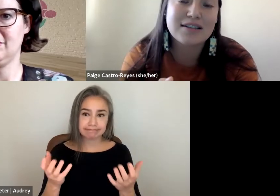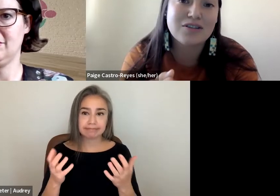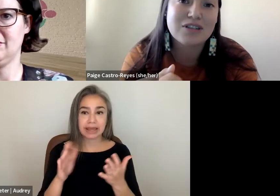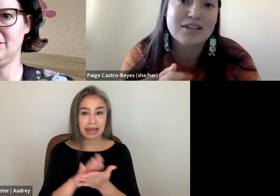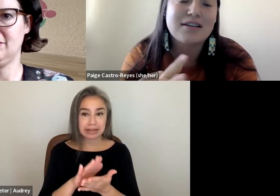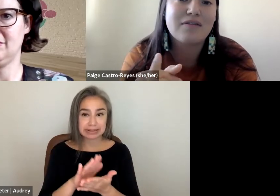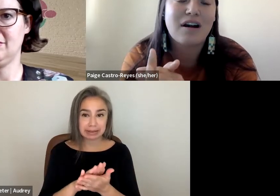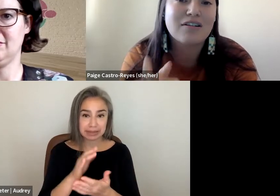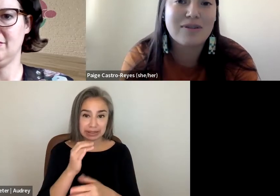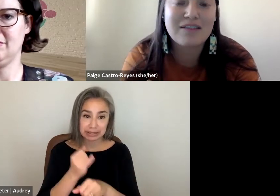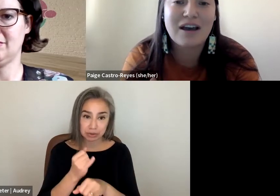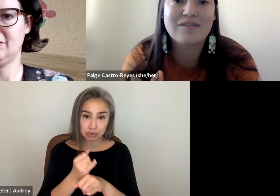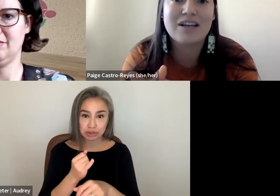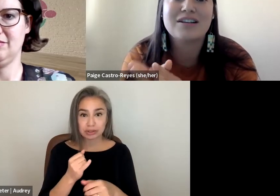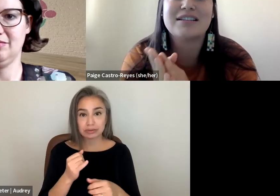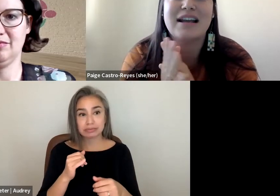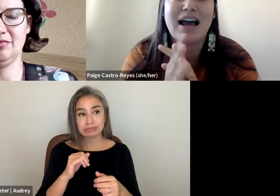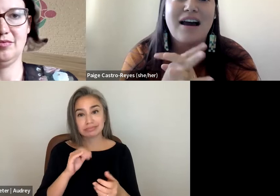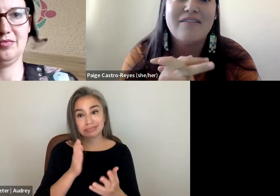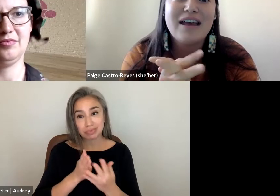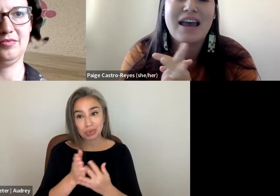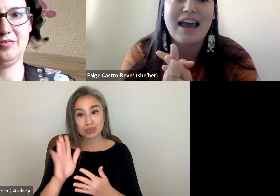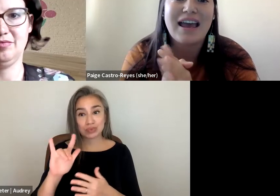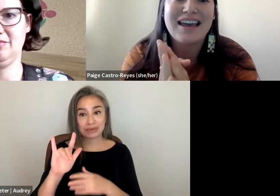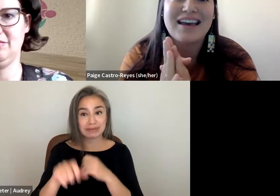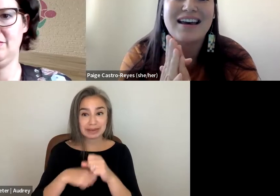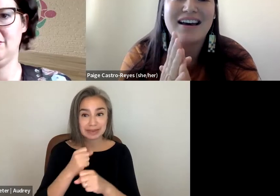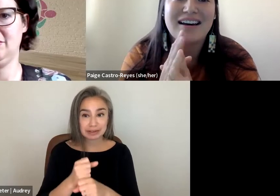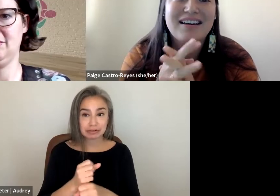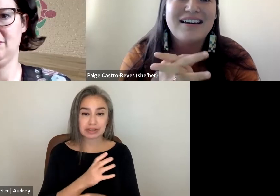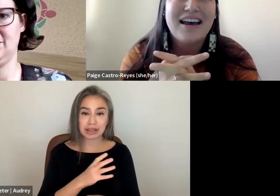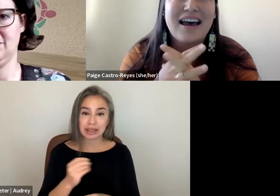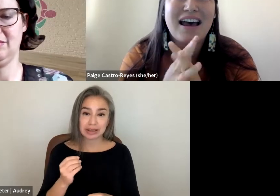academic institutions over our 25 years and have a